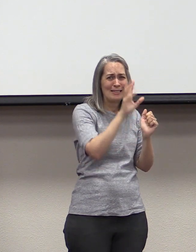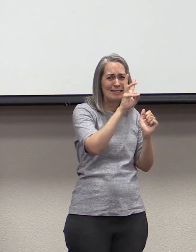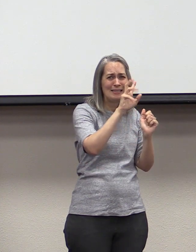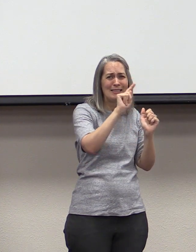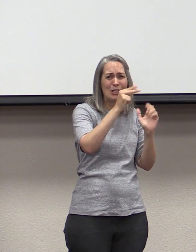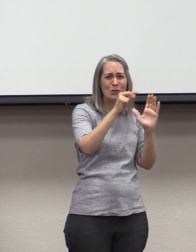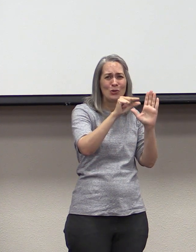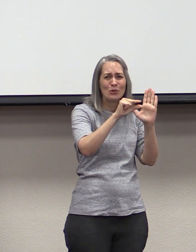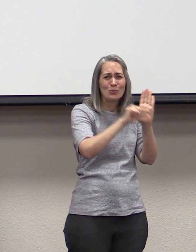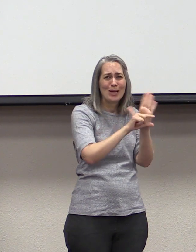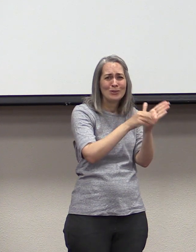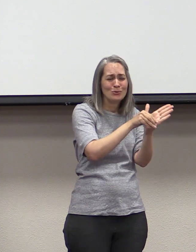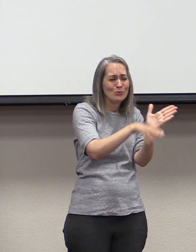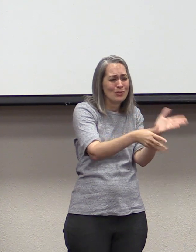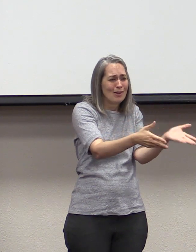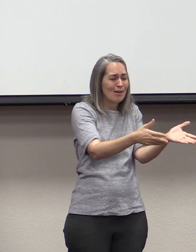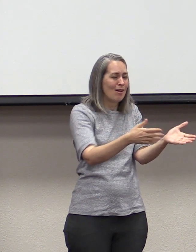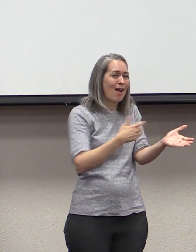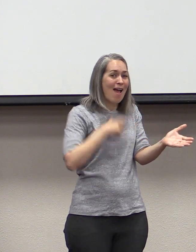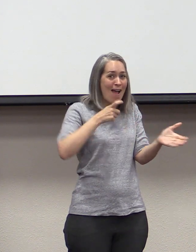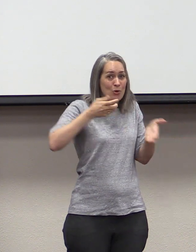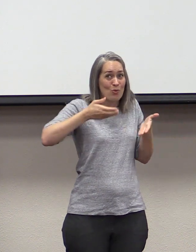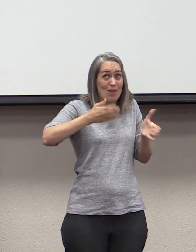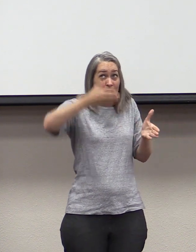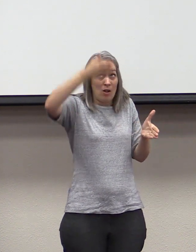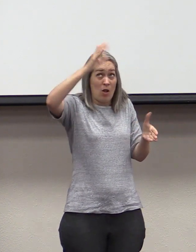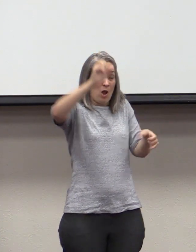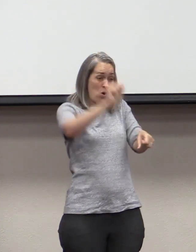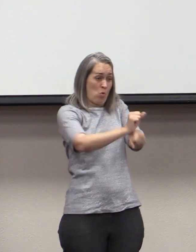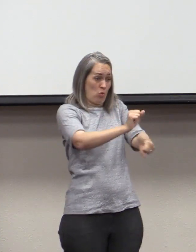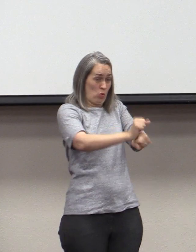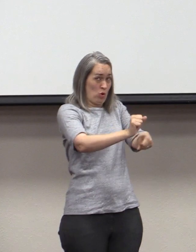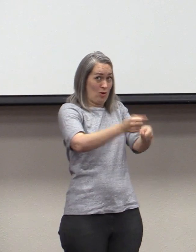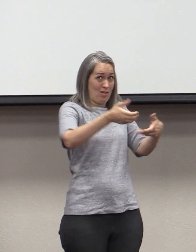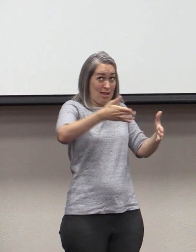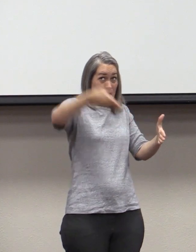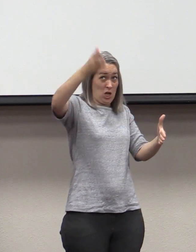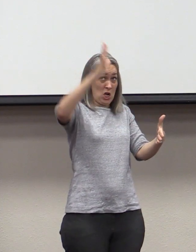him the opportunity to make some changes.